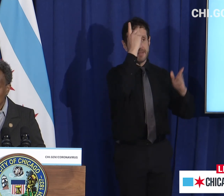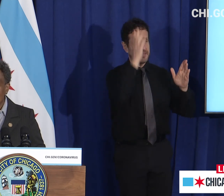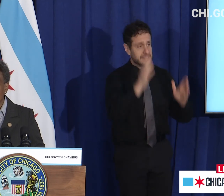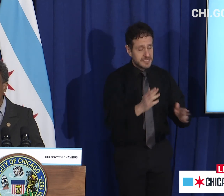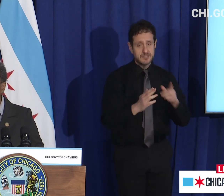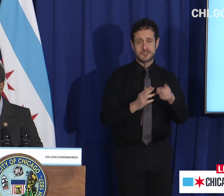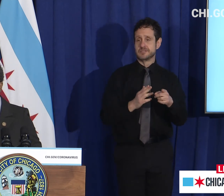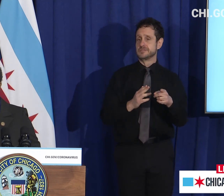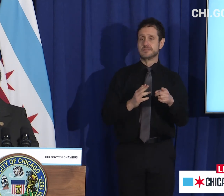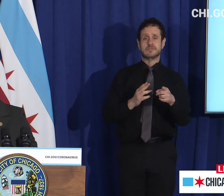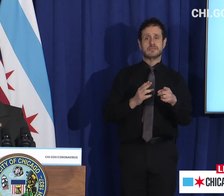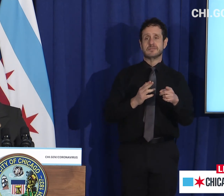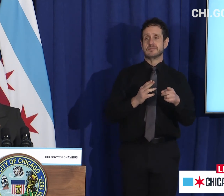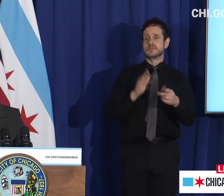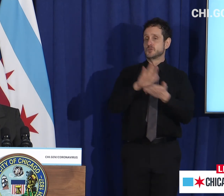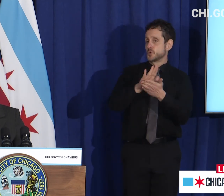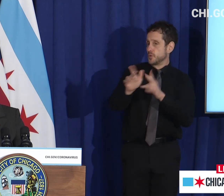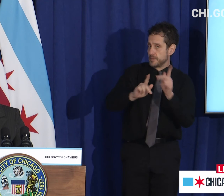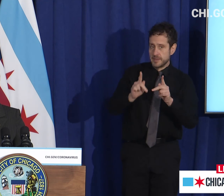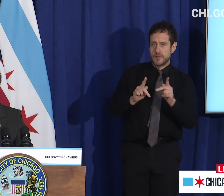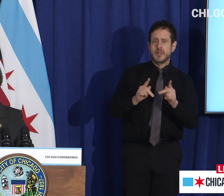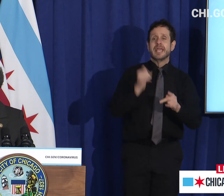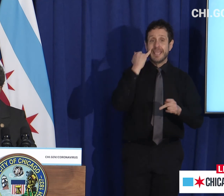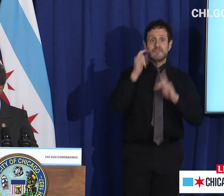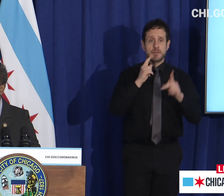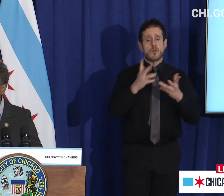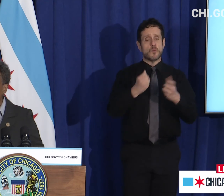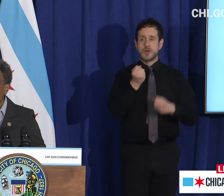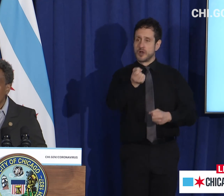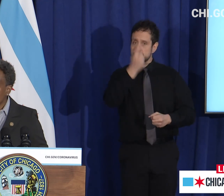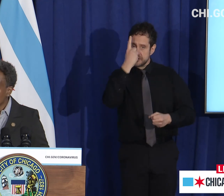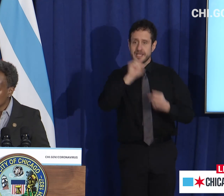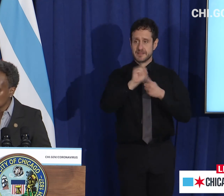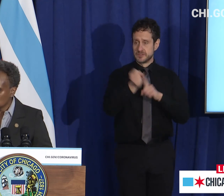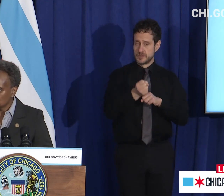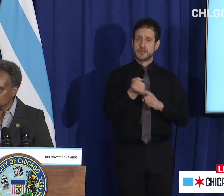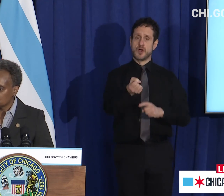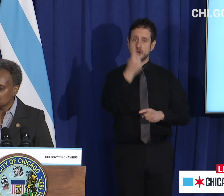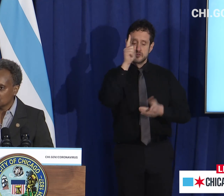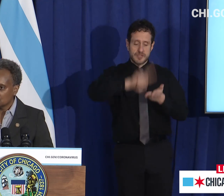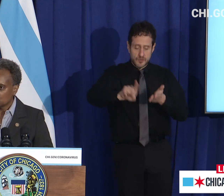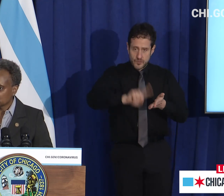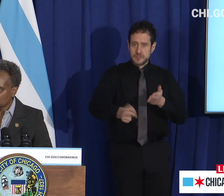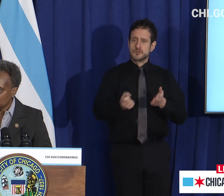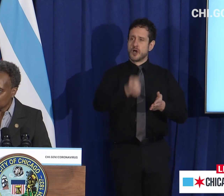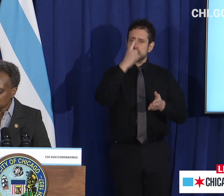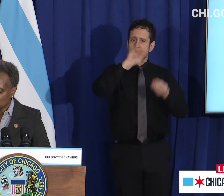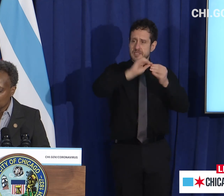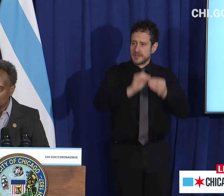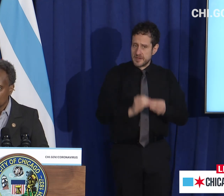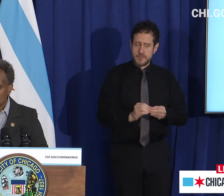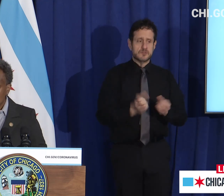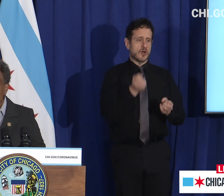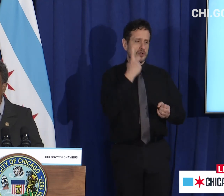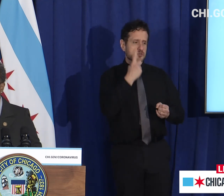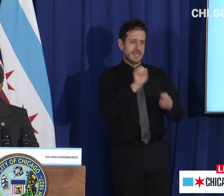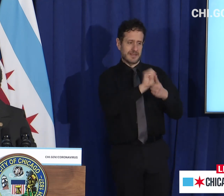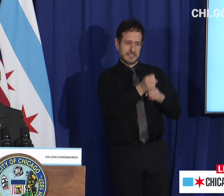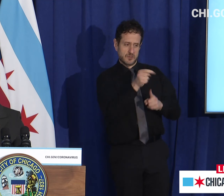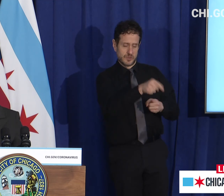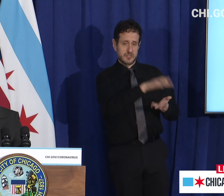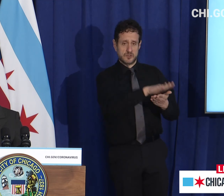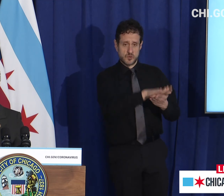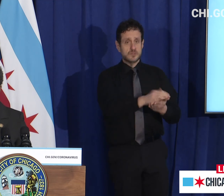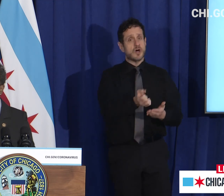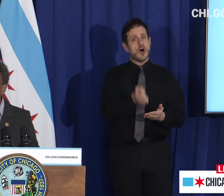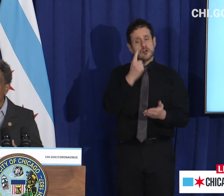a genuine interest in understanding what the dynamics are in our schools, what the dynamics are with our